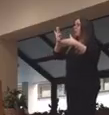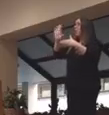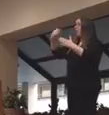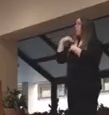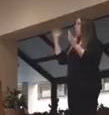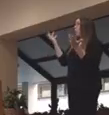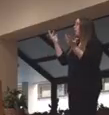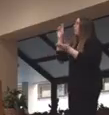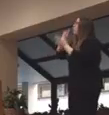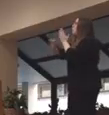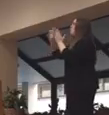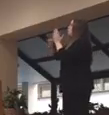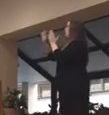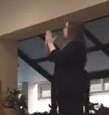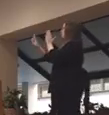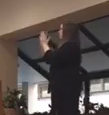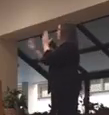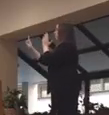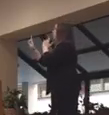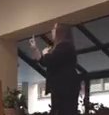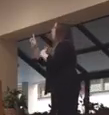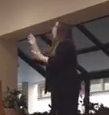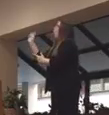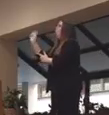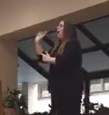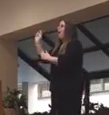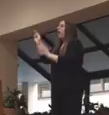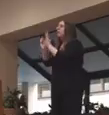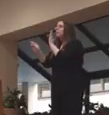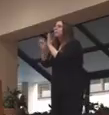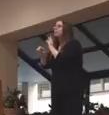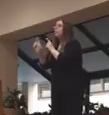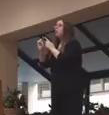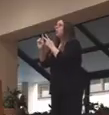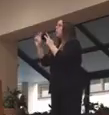And then that task force will be charged with doing research.